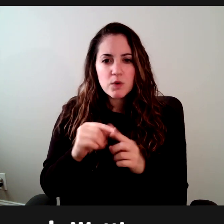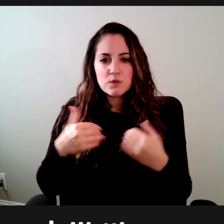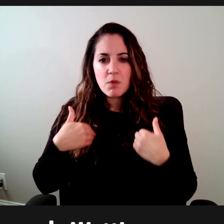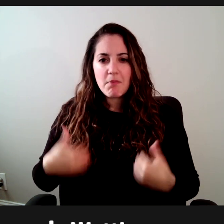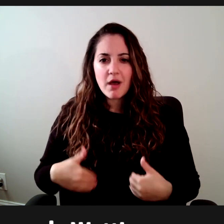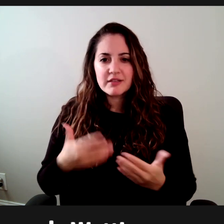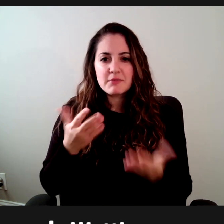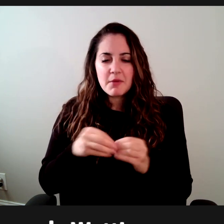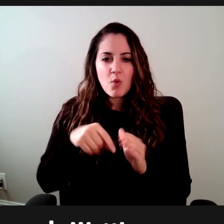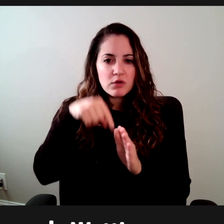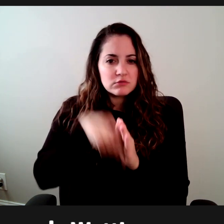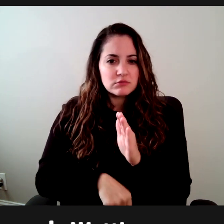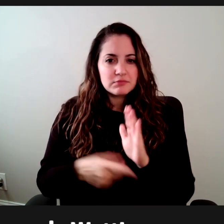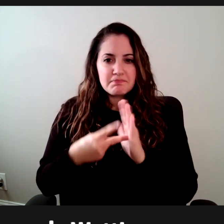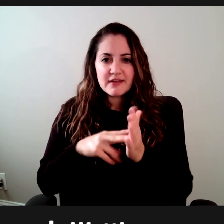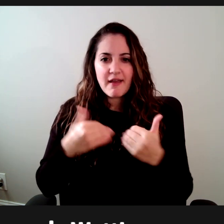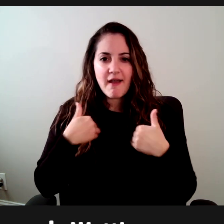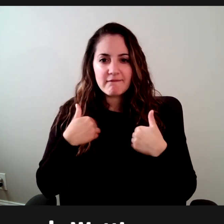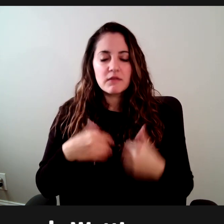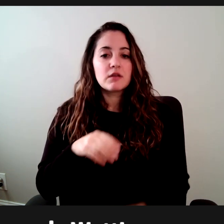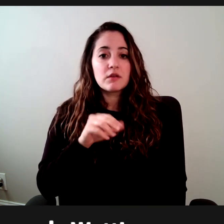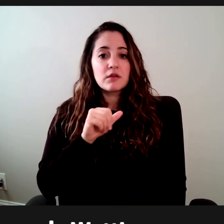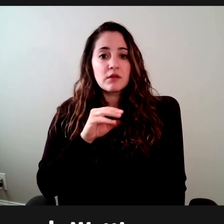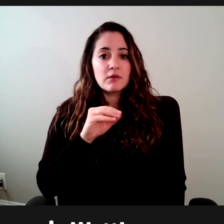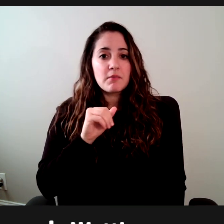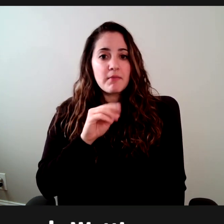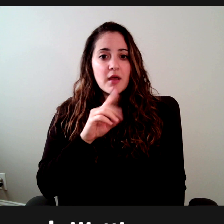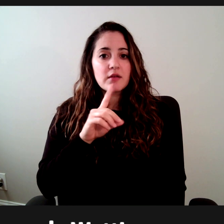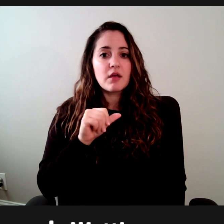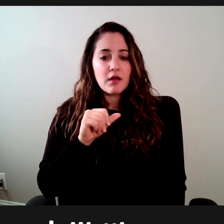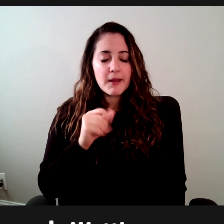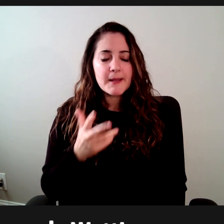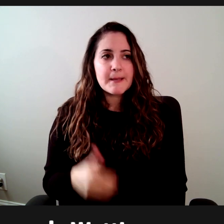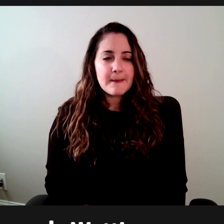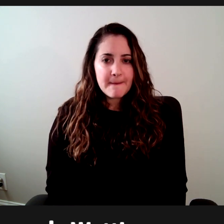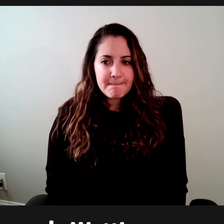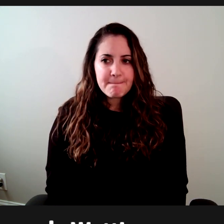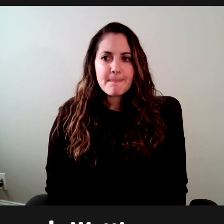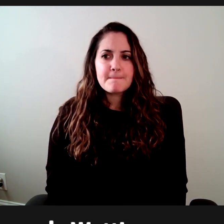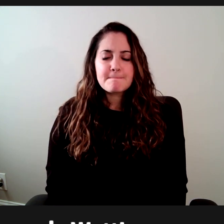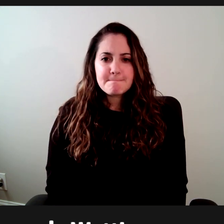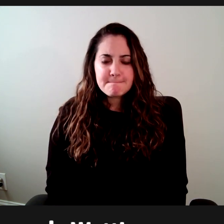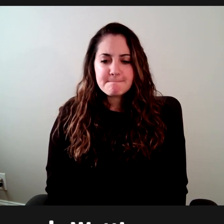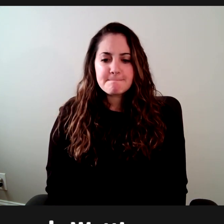or deeper going on. Yeah, so I wouldn't necessarily